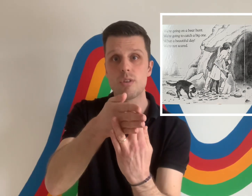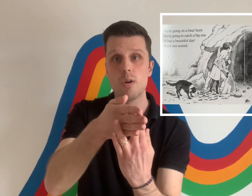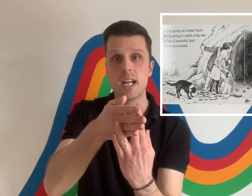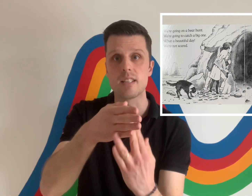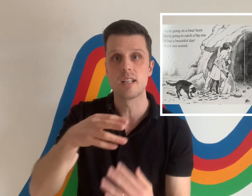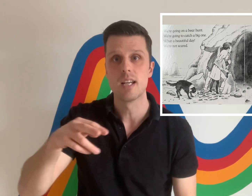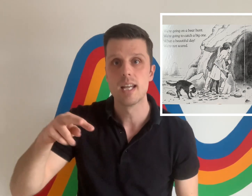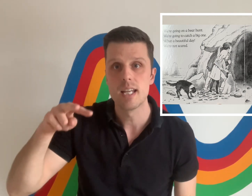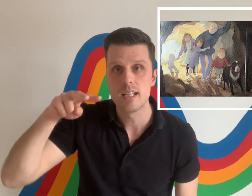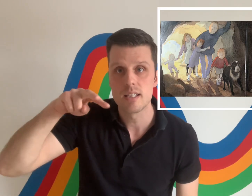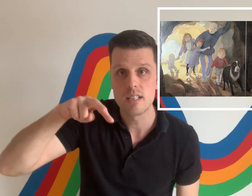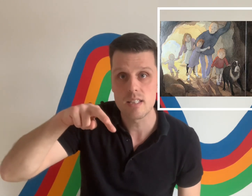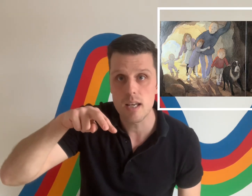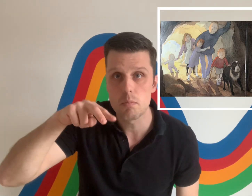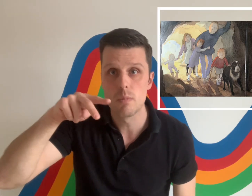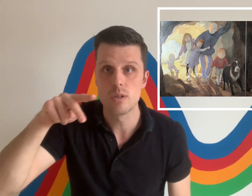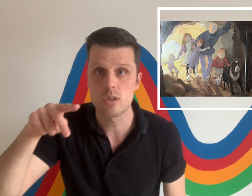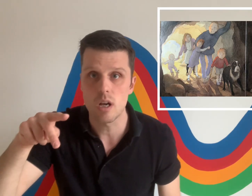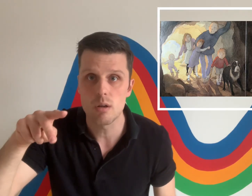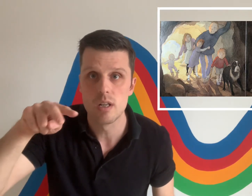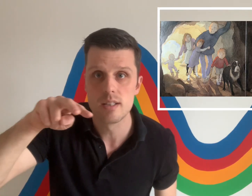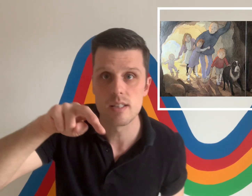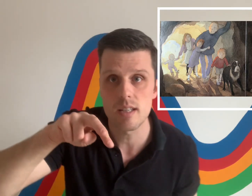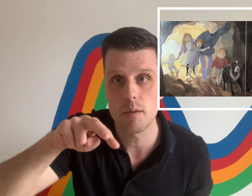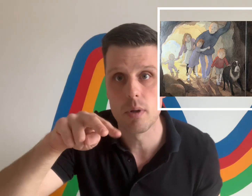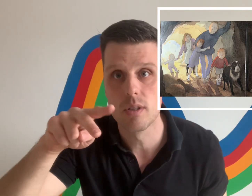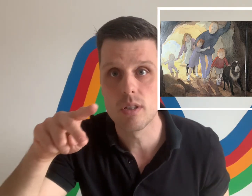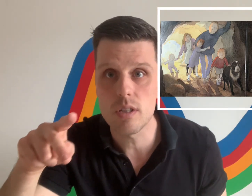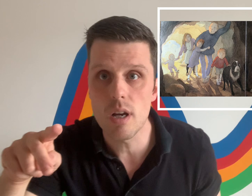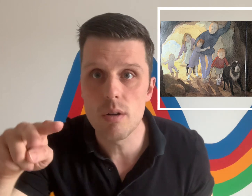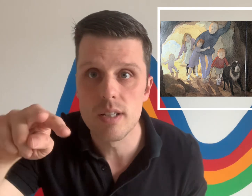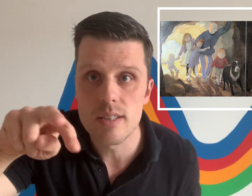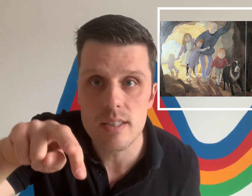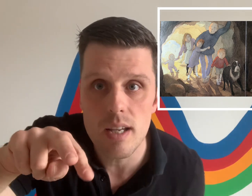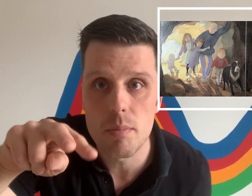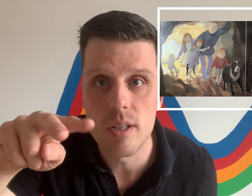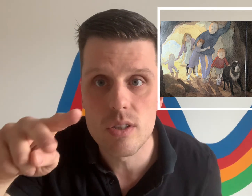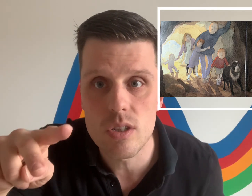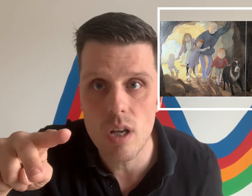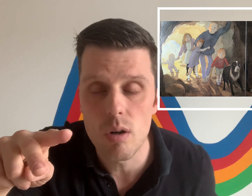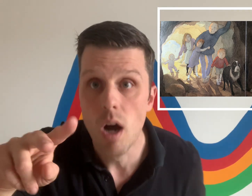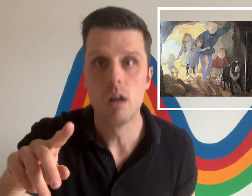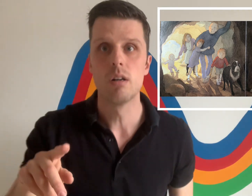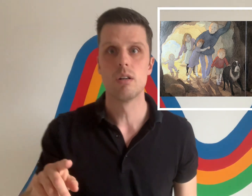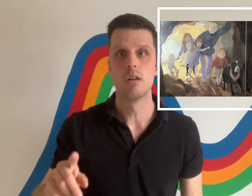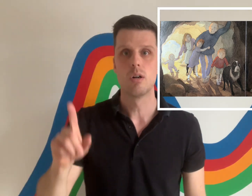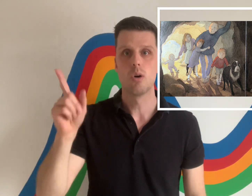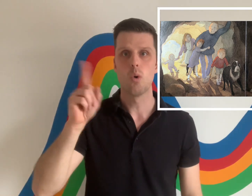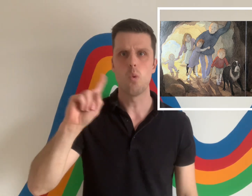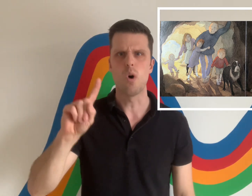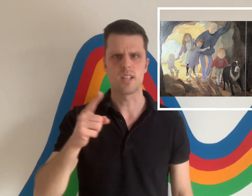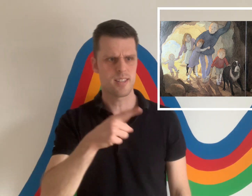it. Tip toe, tip toe, tip toe. Oh, what's